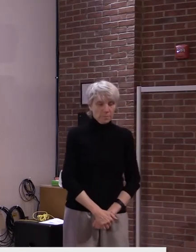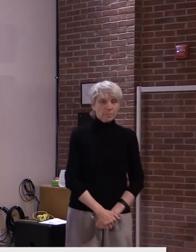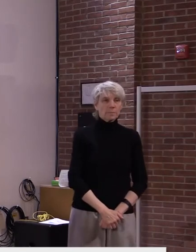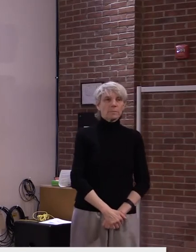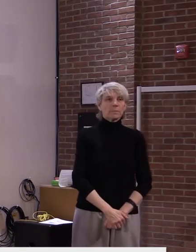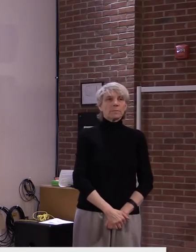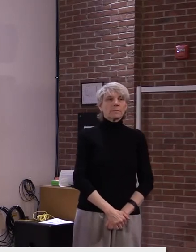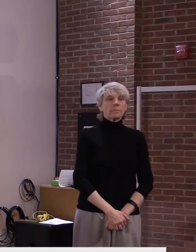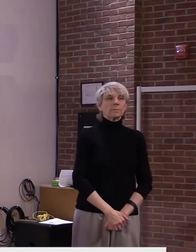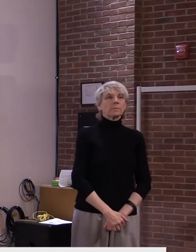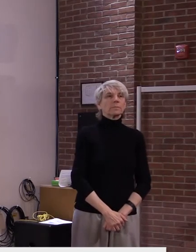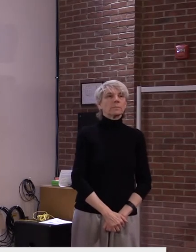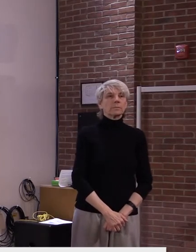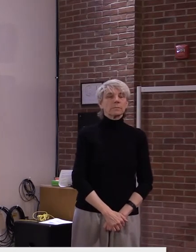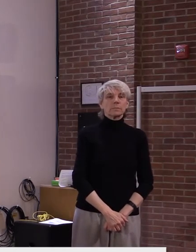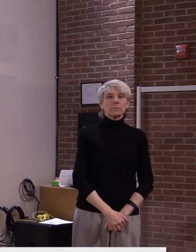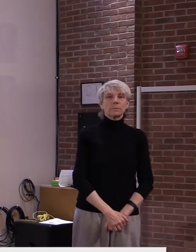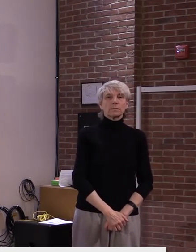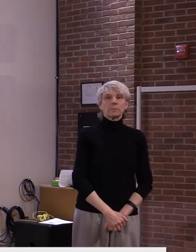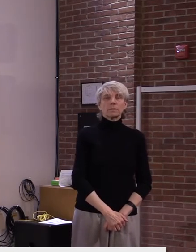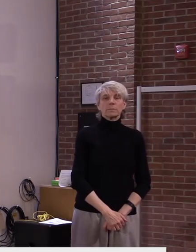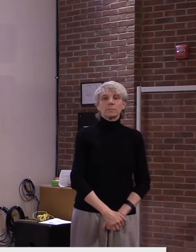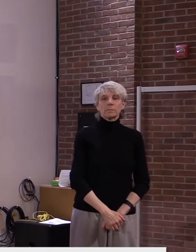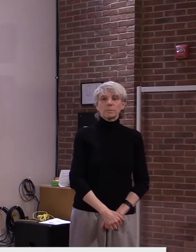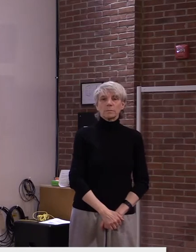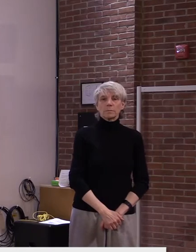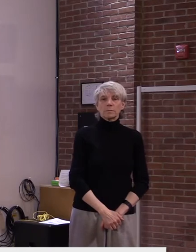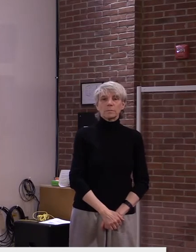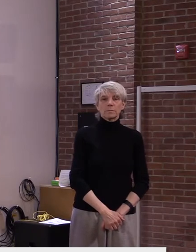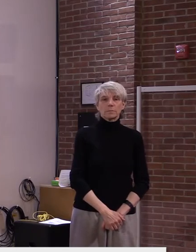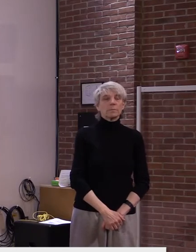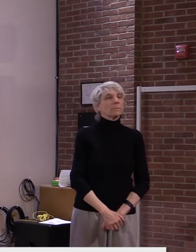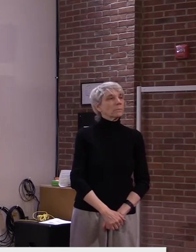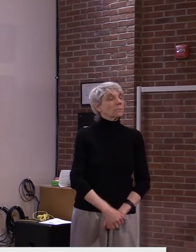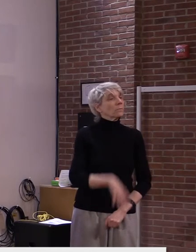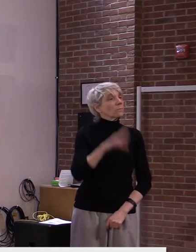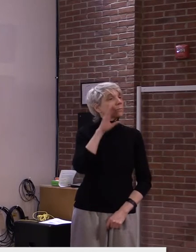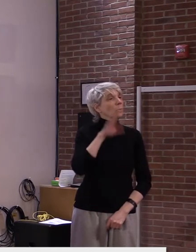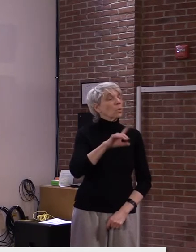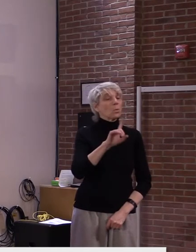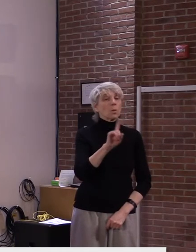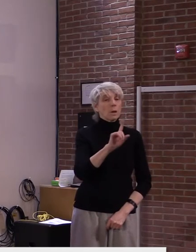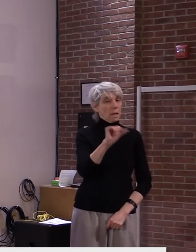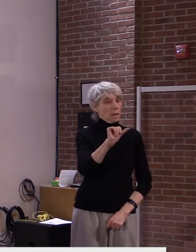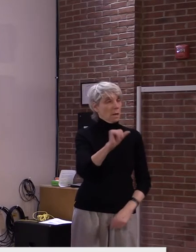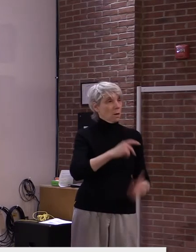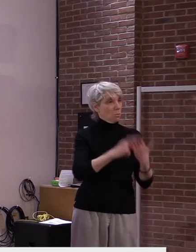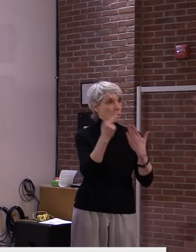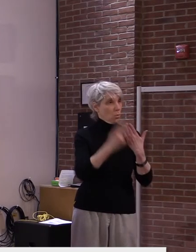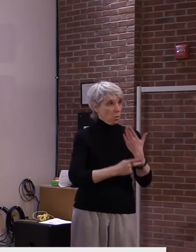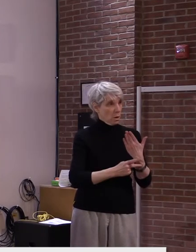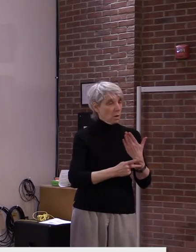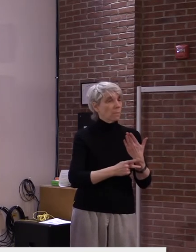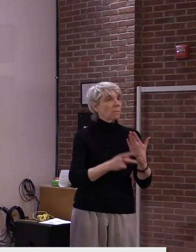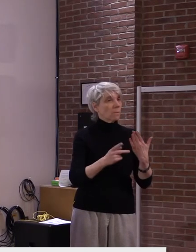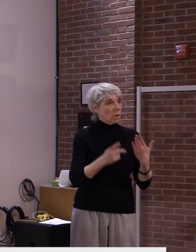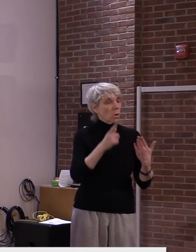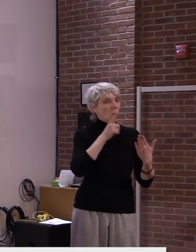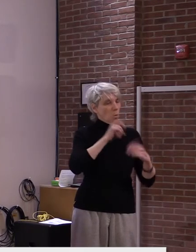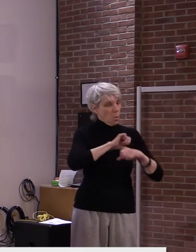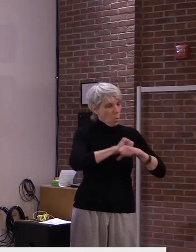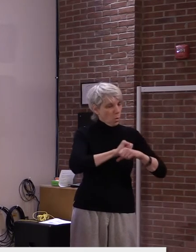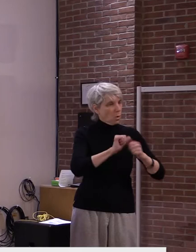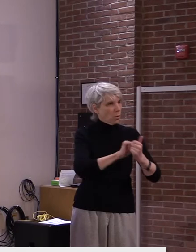As you know, we the vaccination program in 1A was predominantly administered through